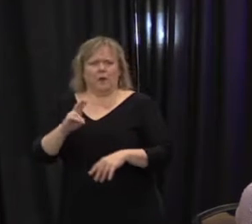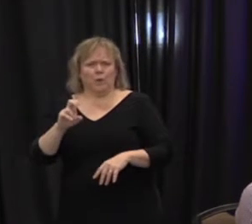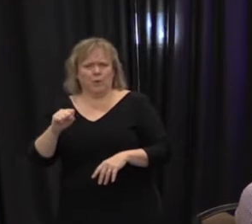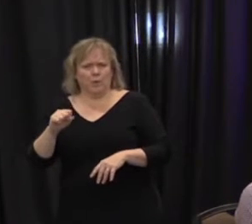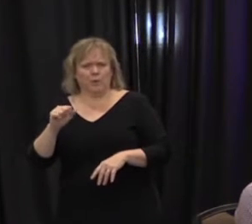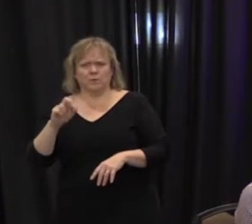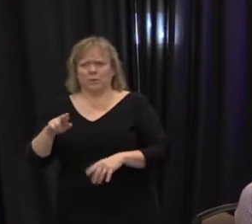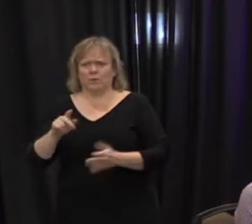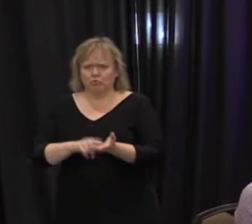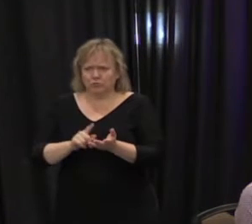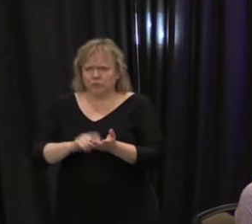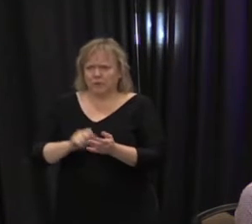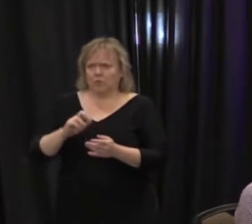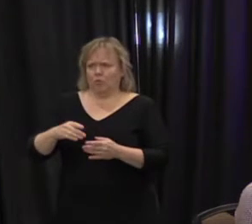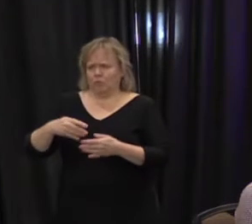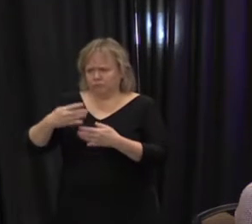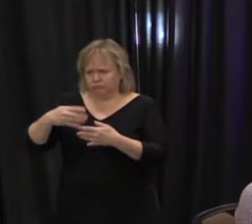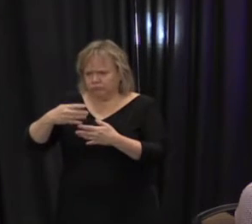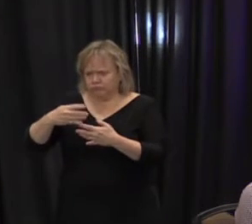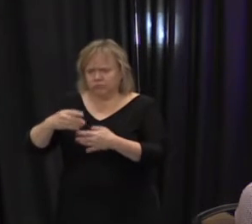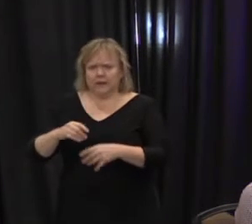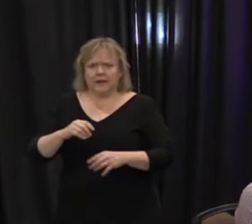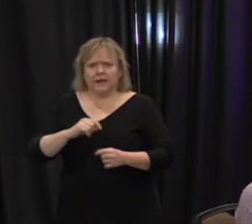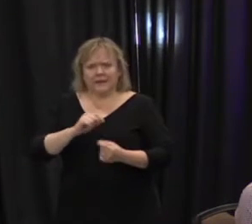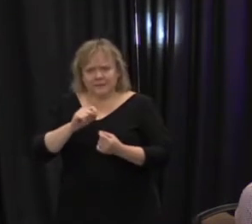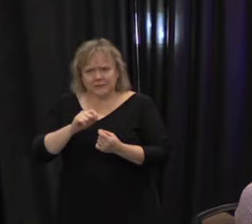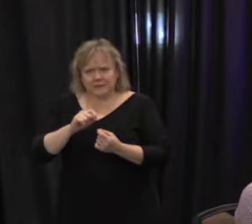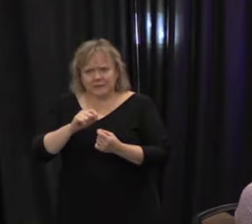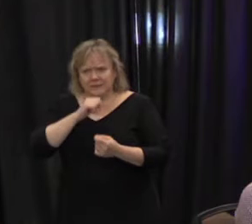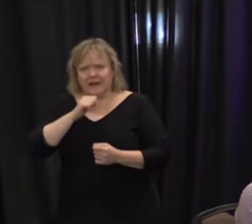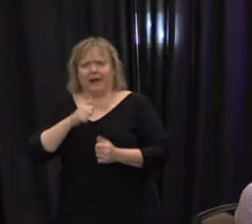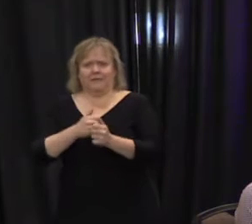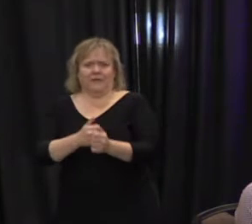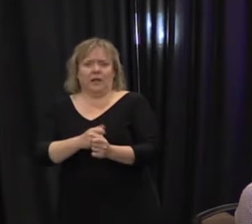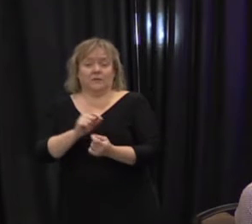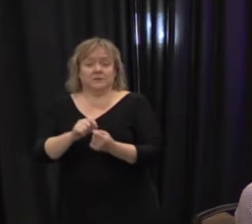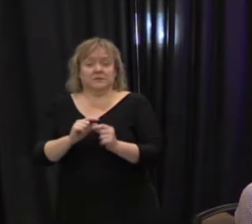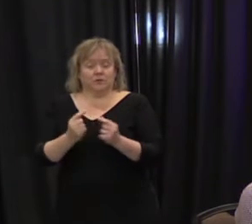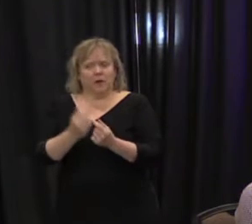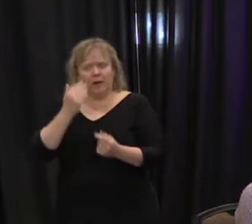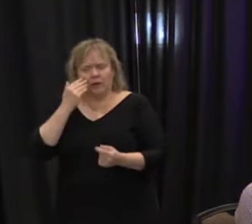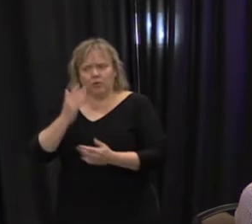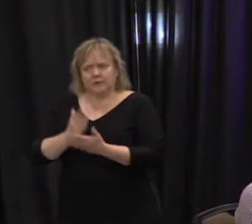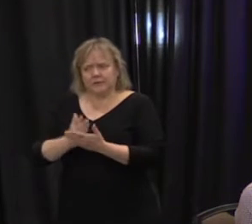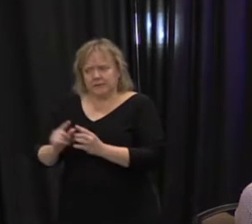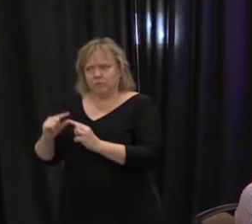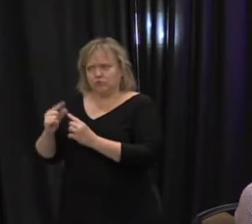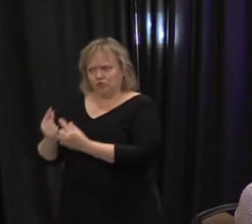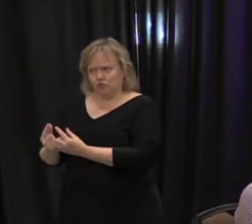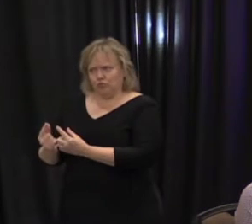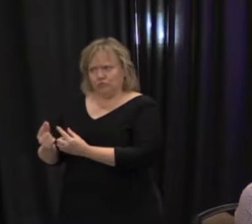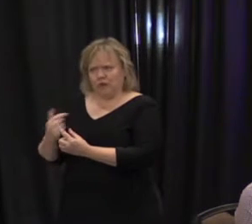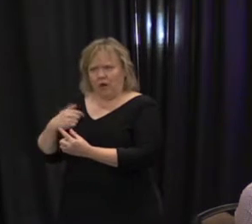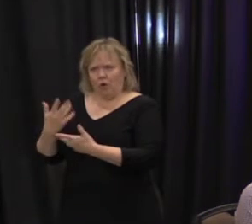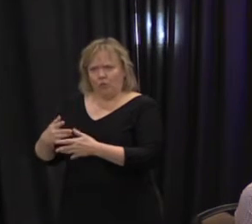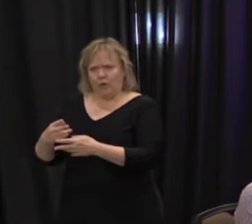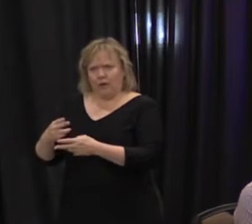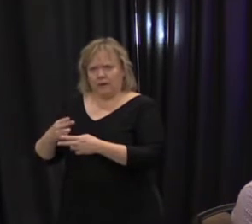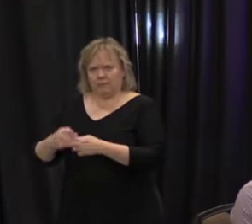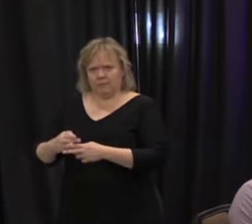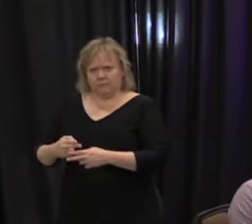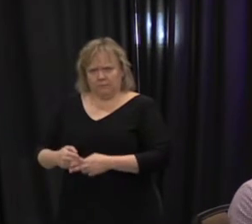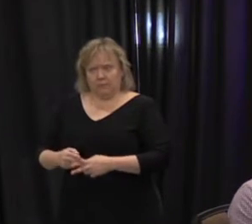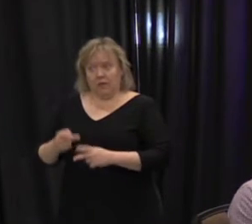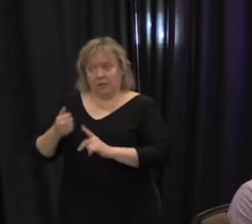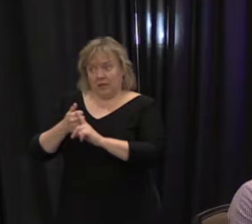to sort of following a specific group. I know a number of the groups groups that I mentioned were talking